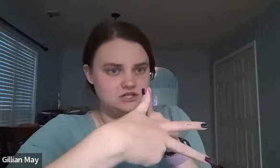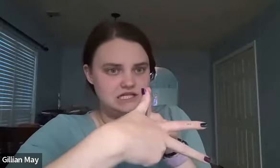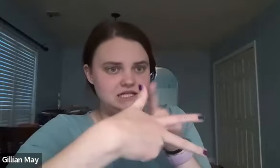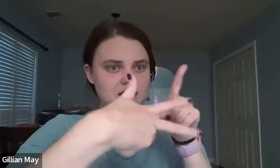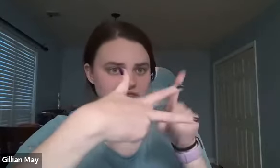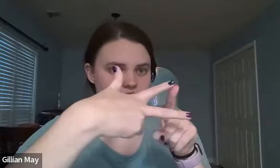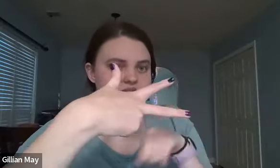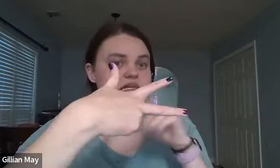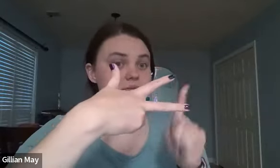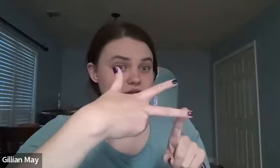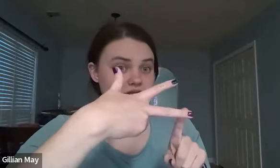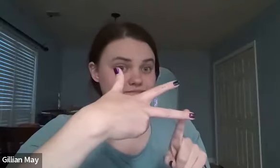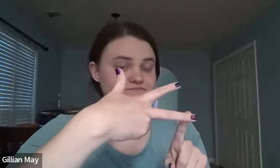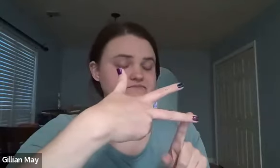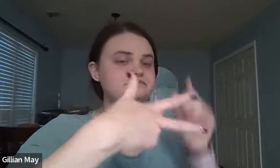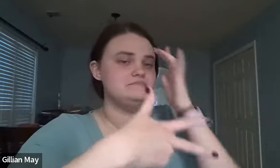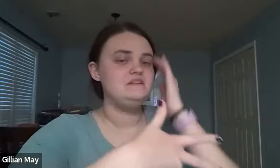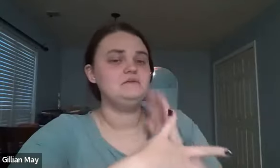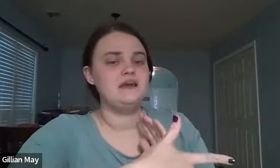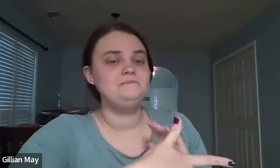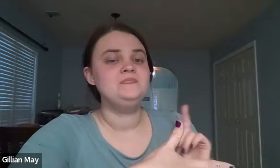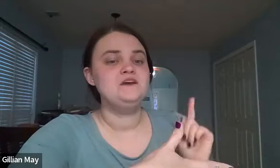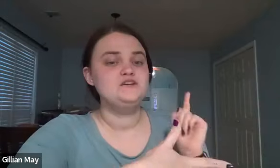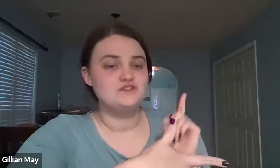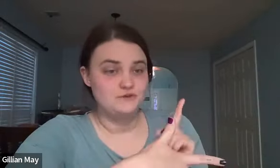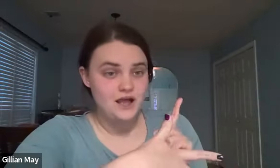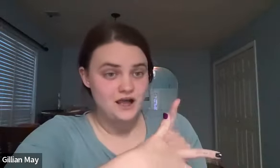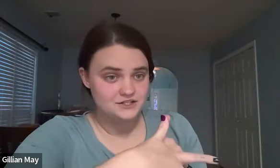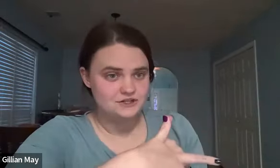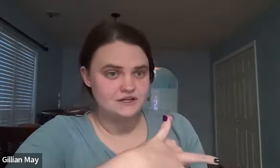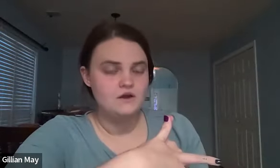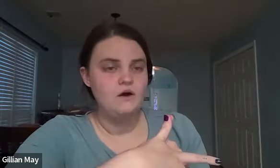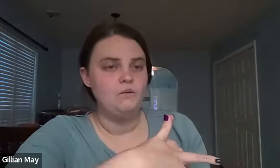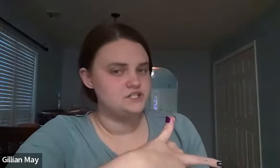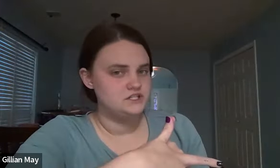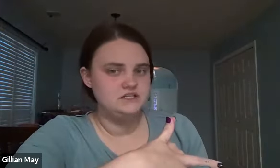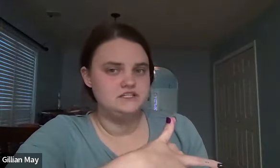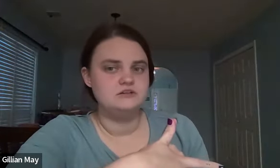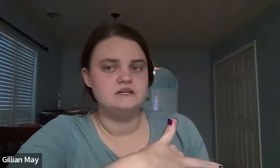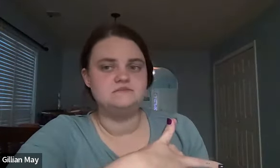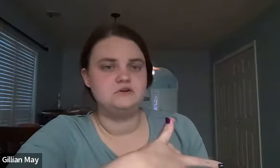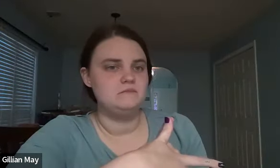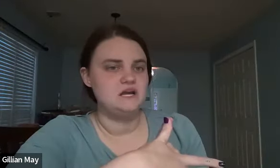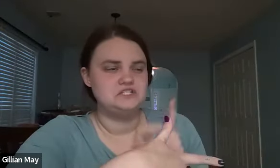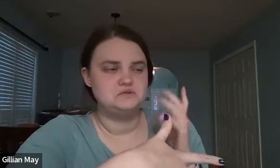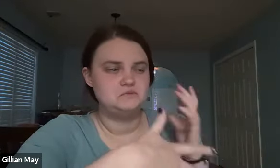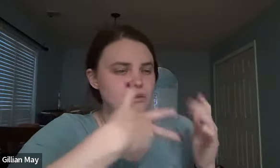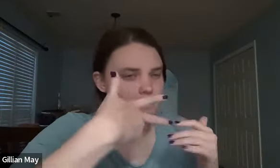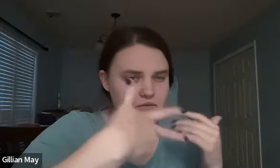100, 1,000, and a million. Okay, so for 100, what you're going to do is pretty much what we've